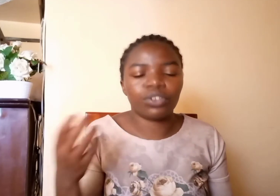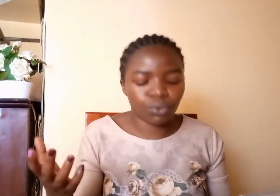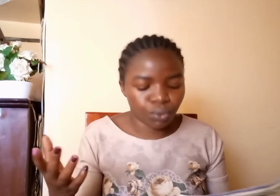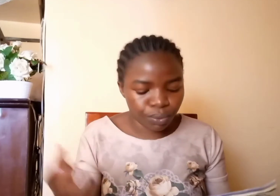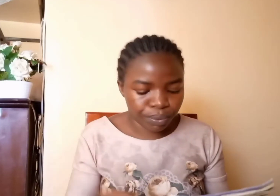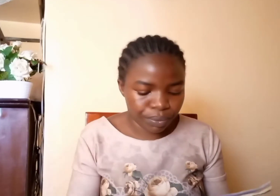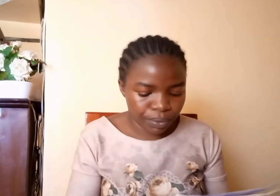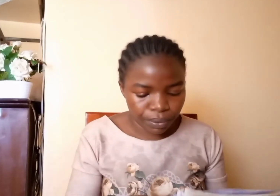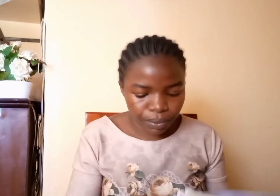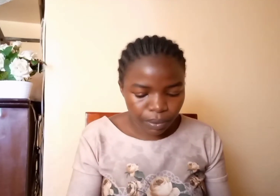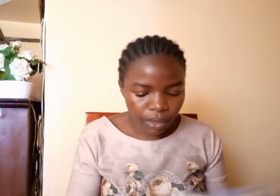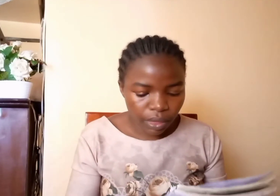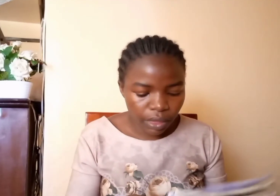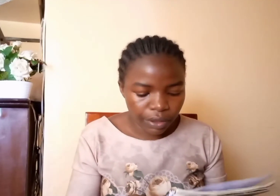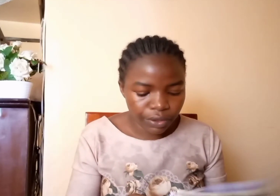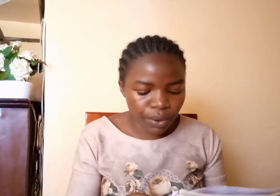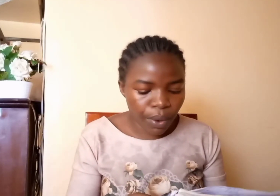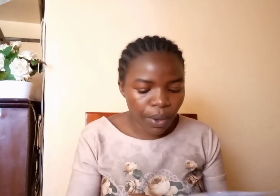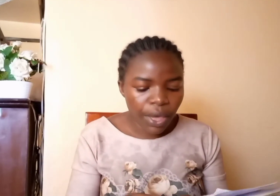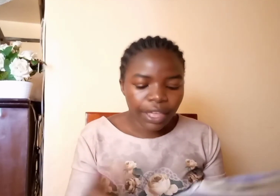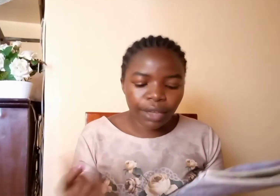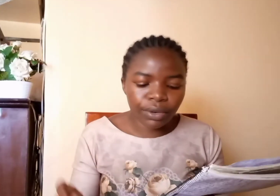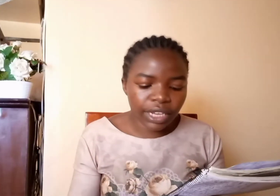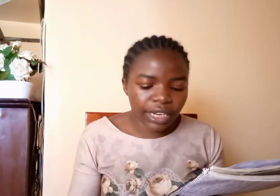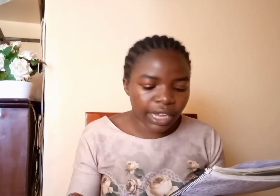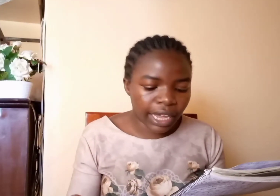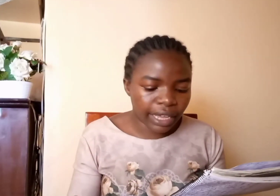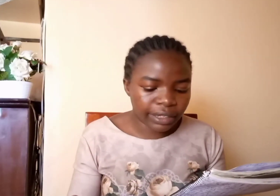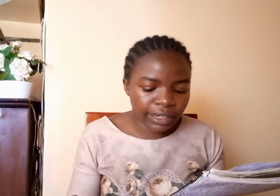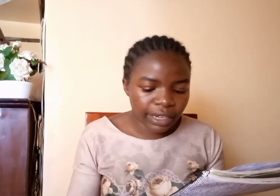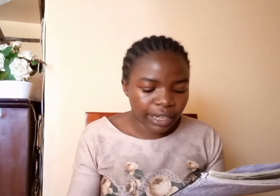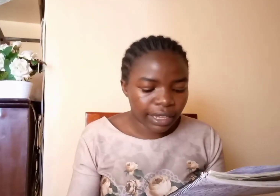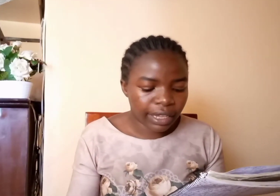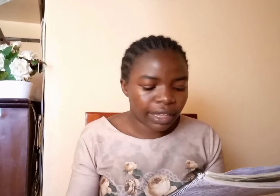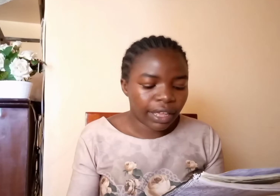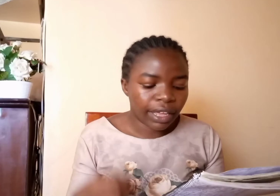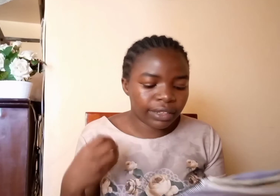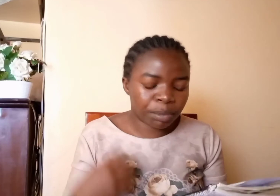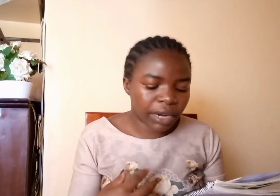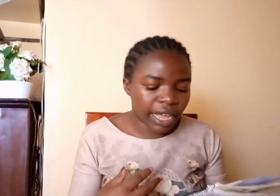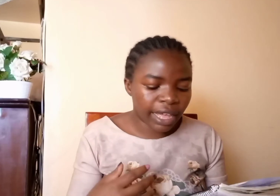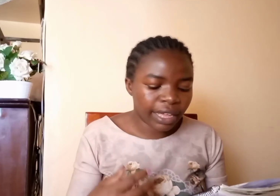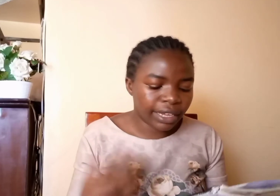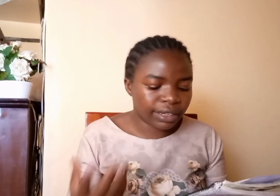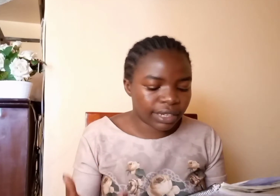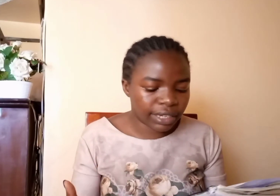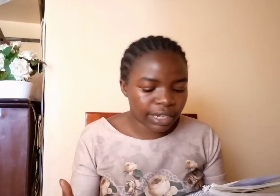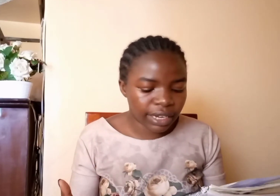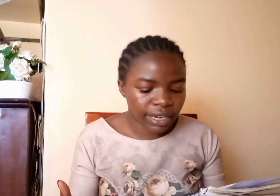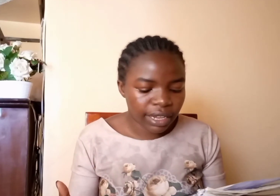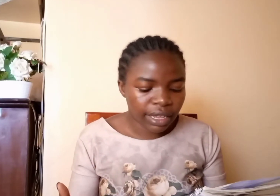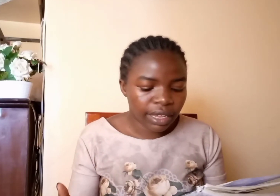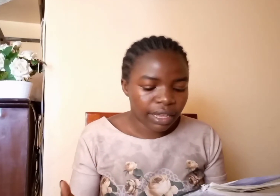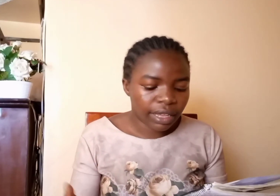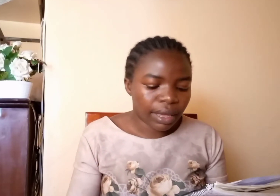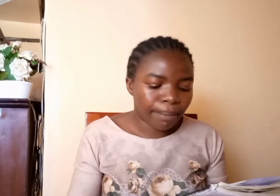to. So he could indicate his prayer intended